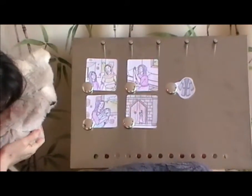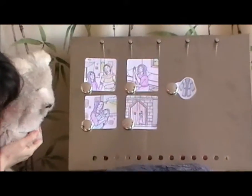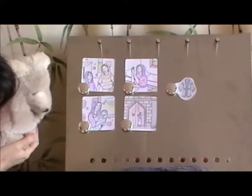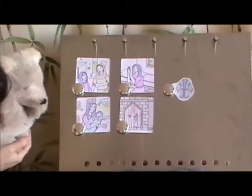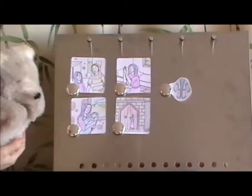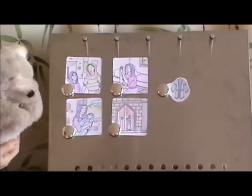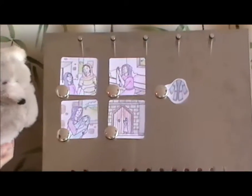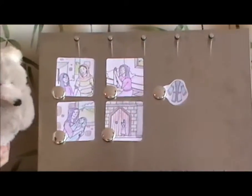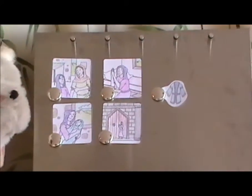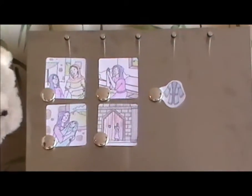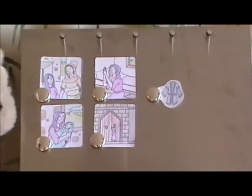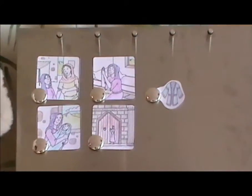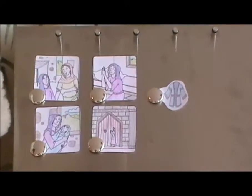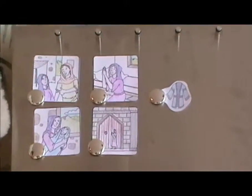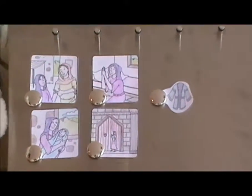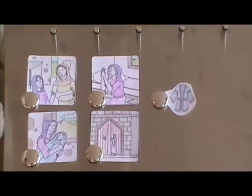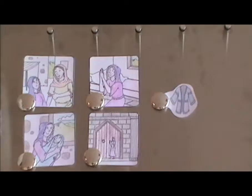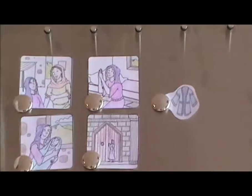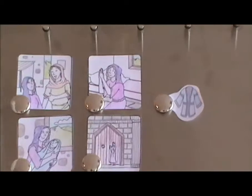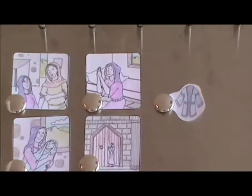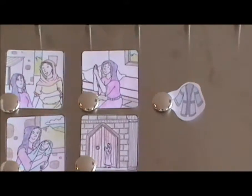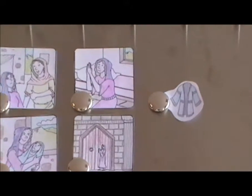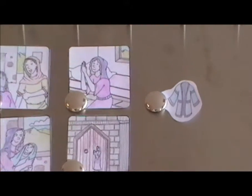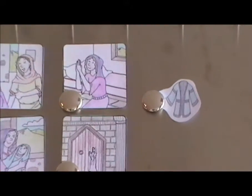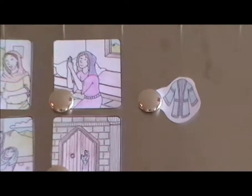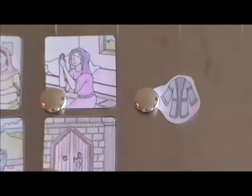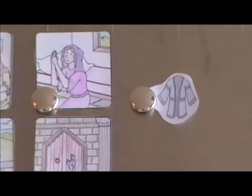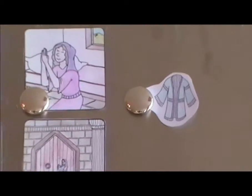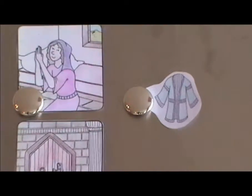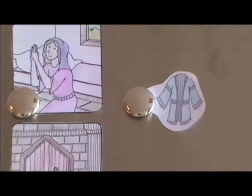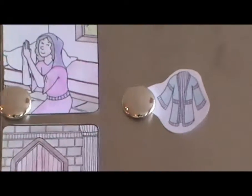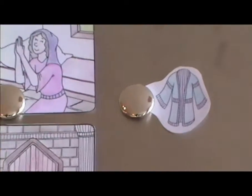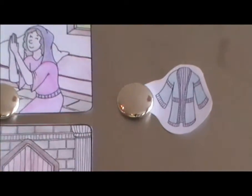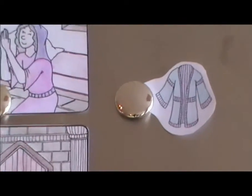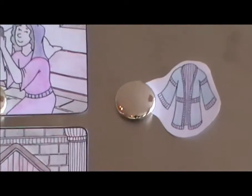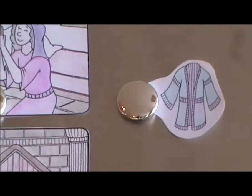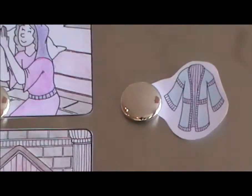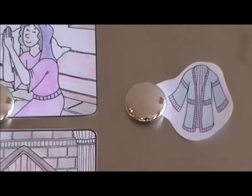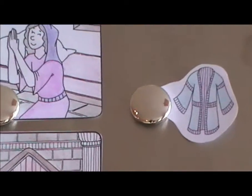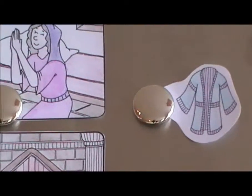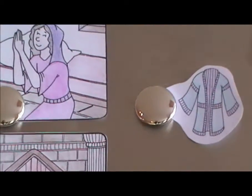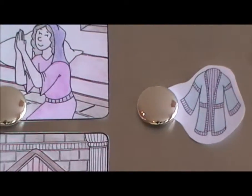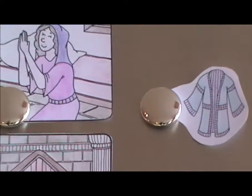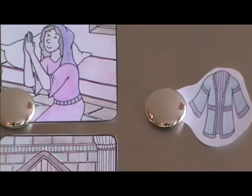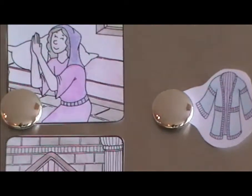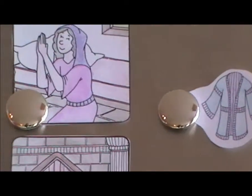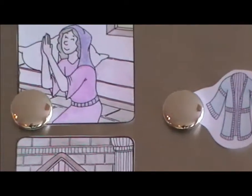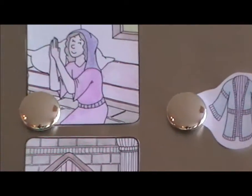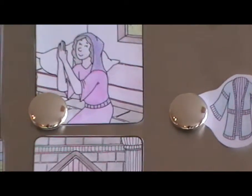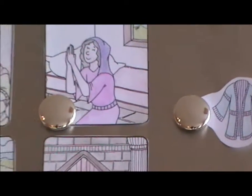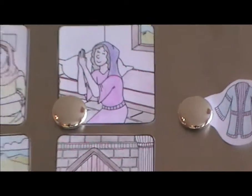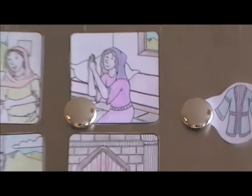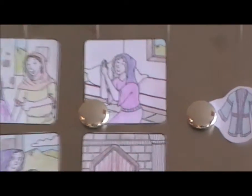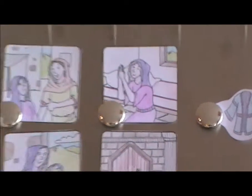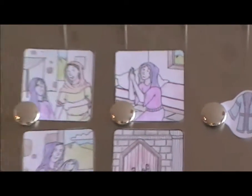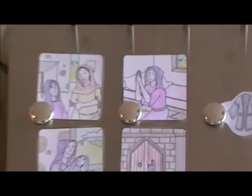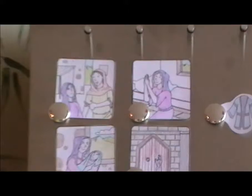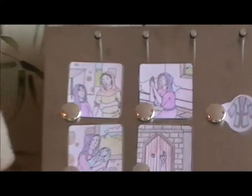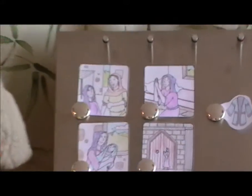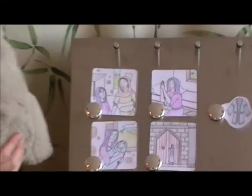A lovely story, isn't it? But the story's not finished yet, Barney. Would you like to do some acting? Or